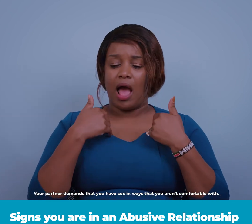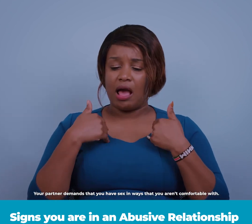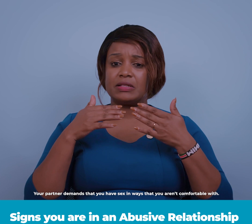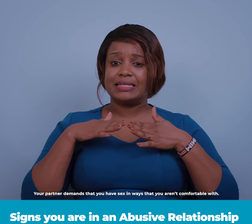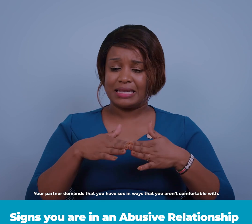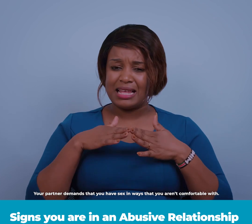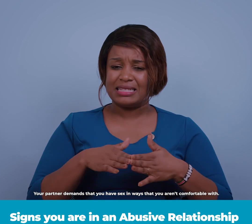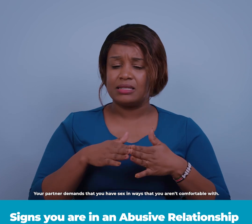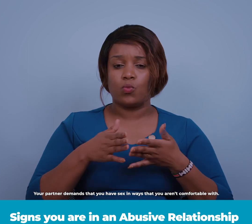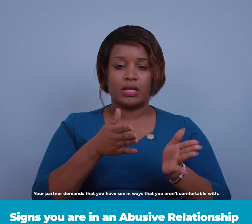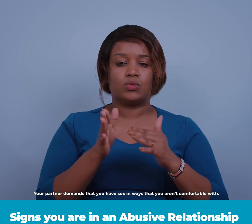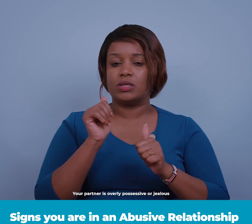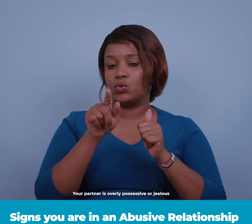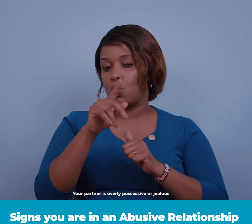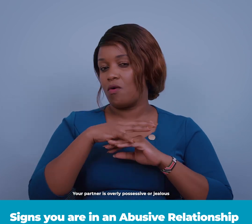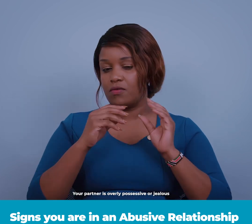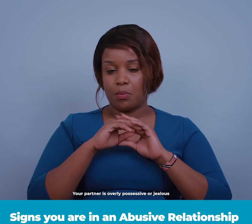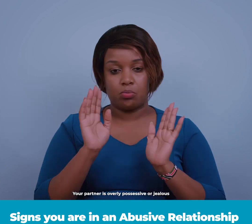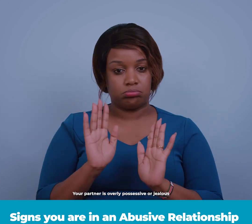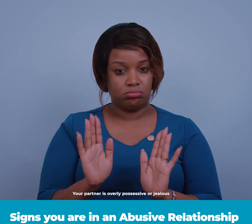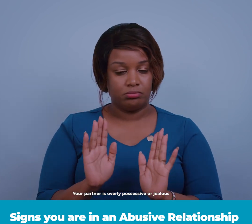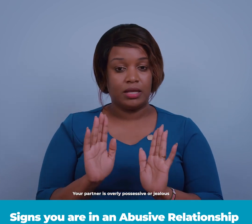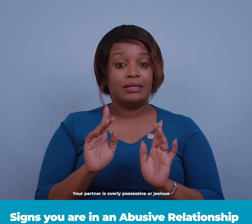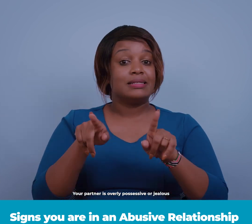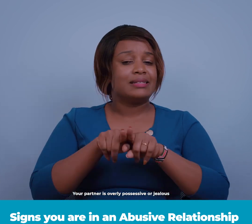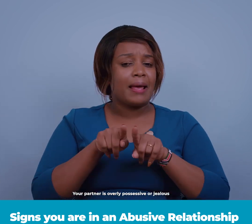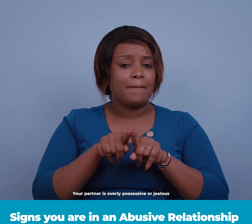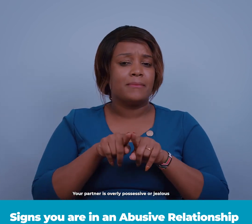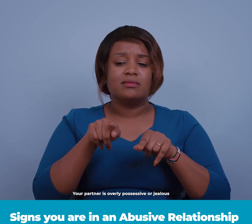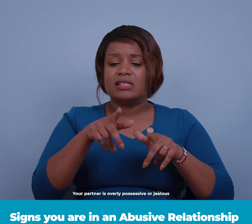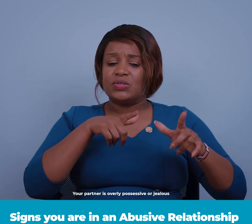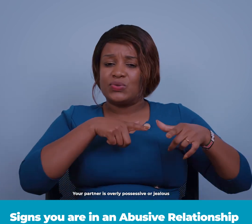aren't comfortable with. Your partner is overly possessive or jealous.